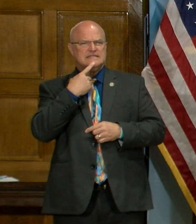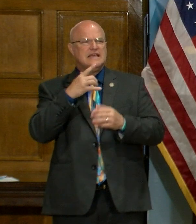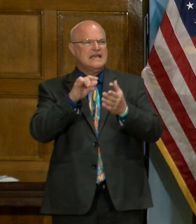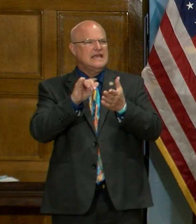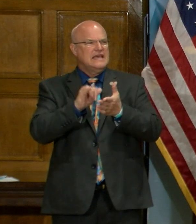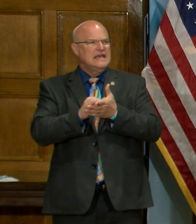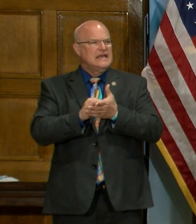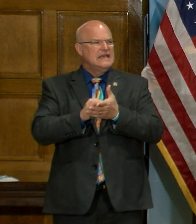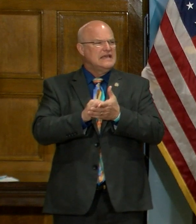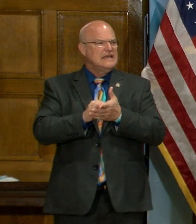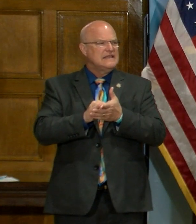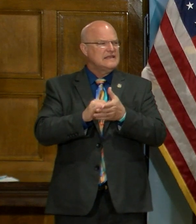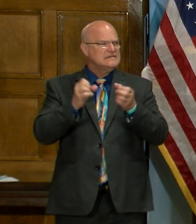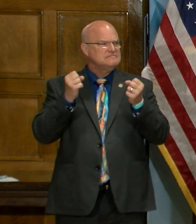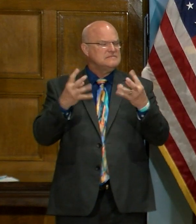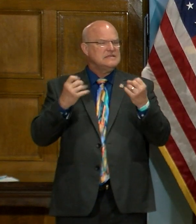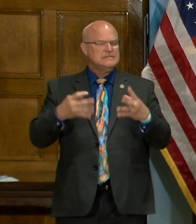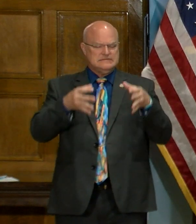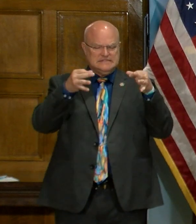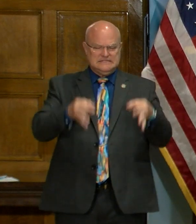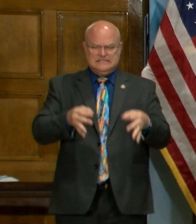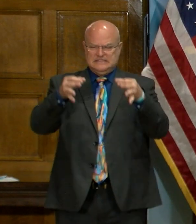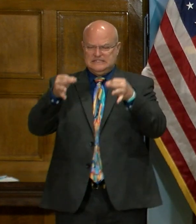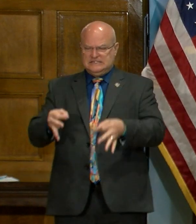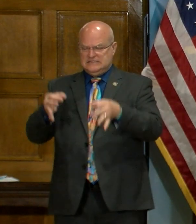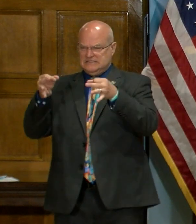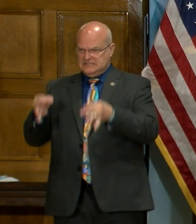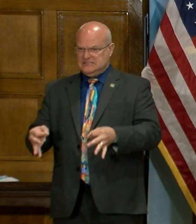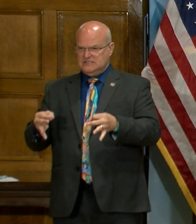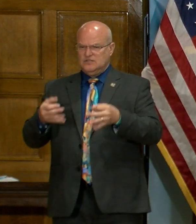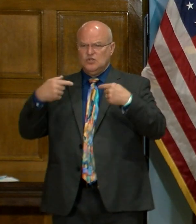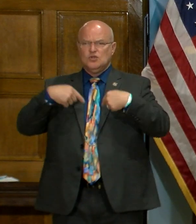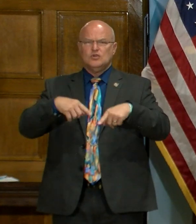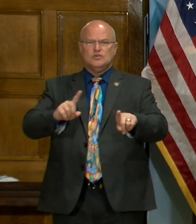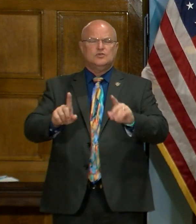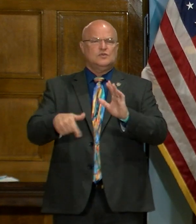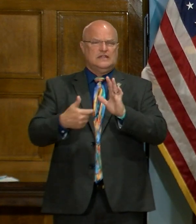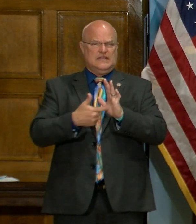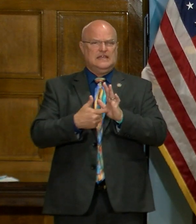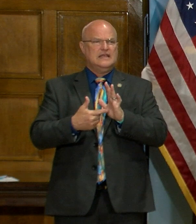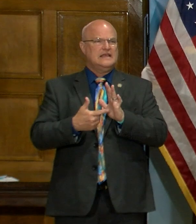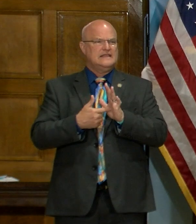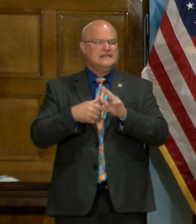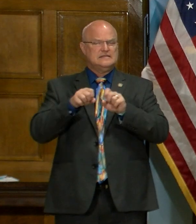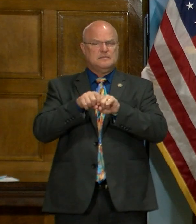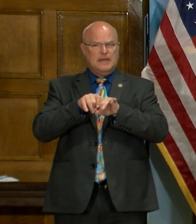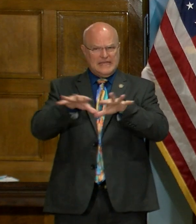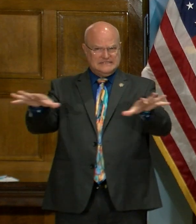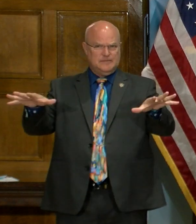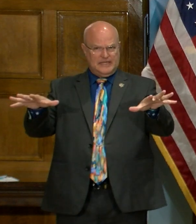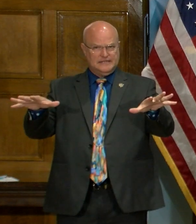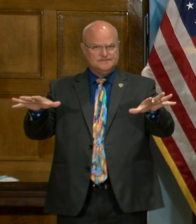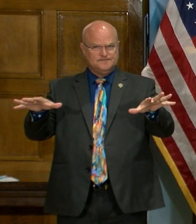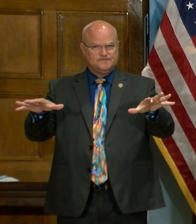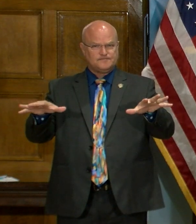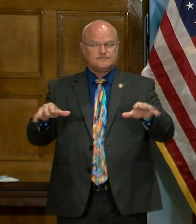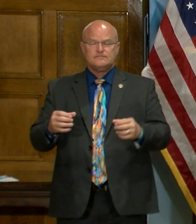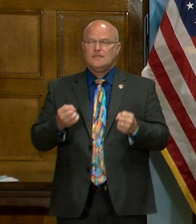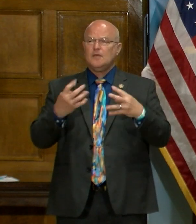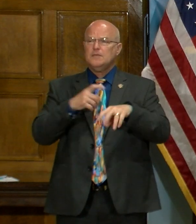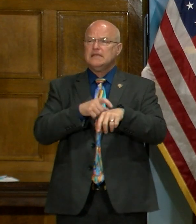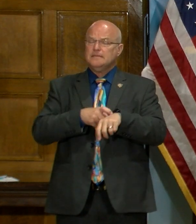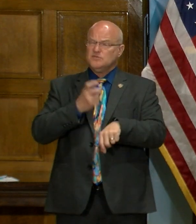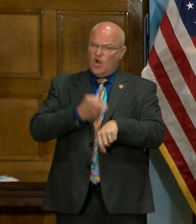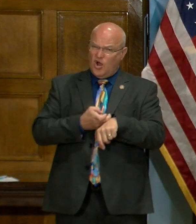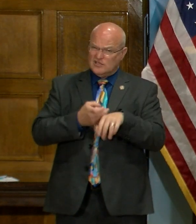that there's a lot of decisions that have to be made during the course of this pandemic. There are many times